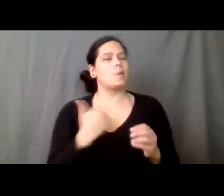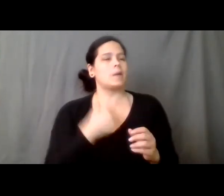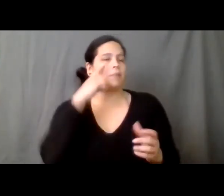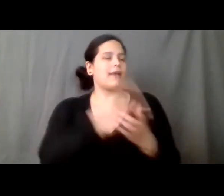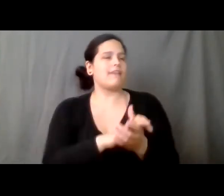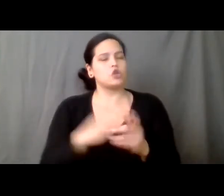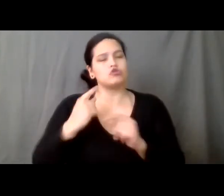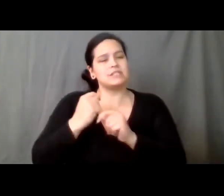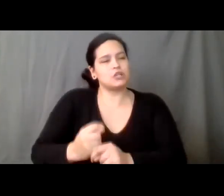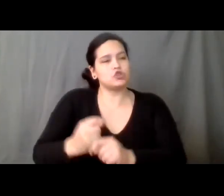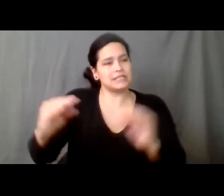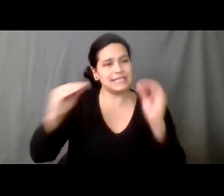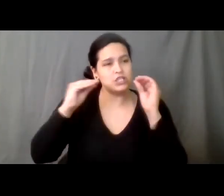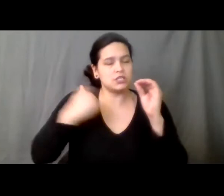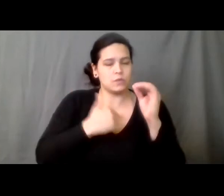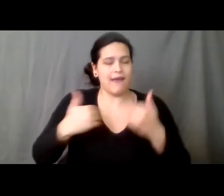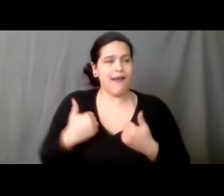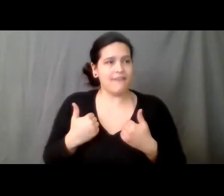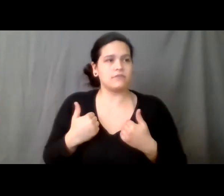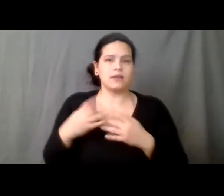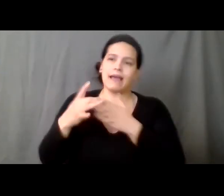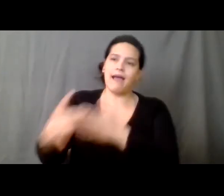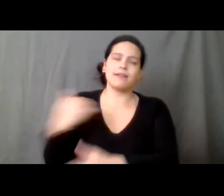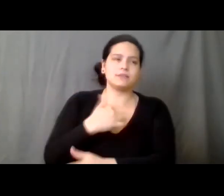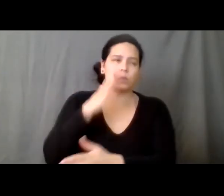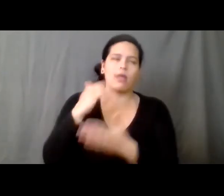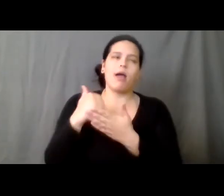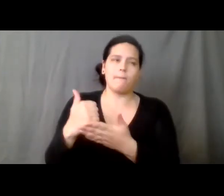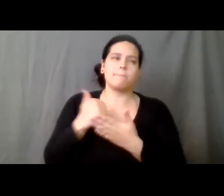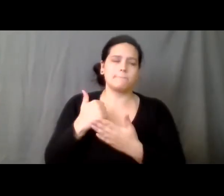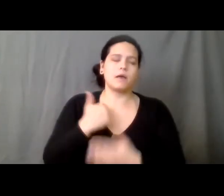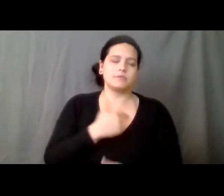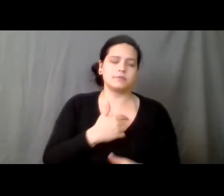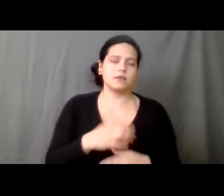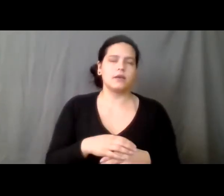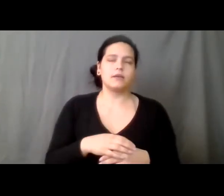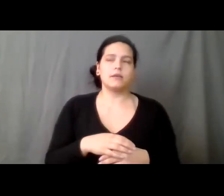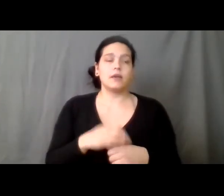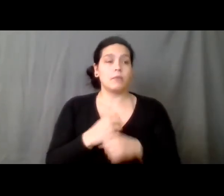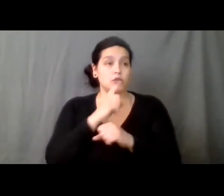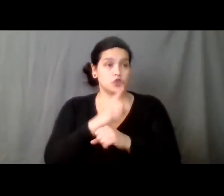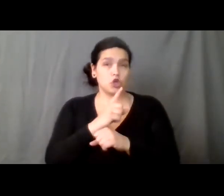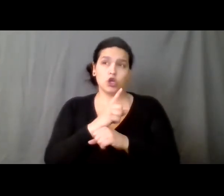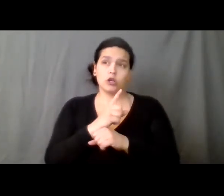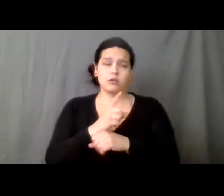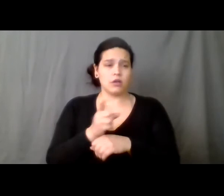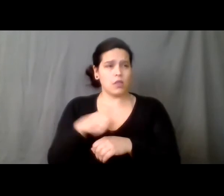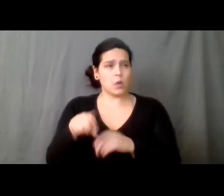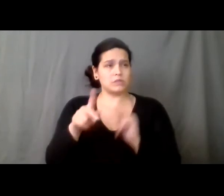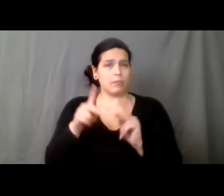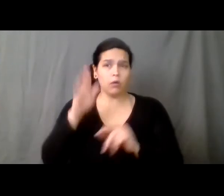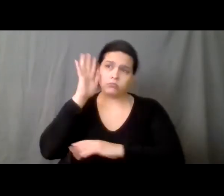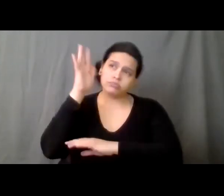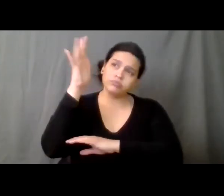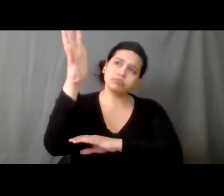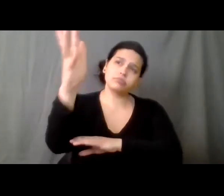that we have that guide us will help us to ensure that those people coming seven